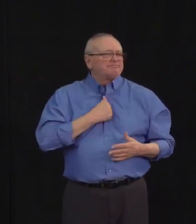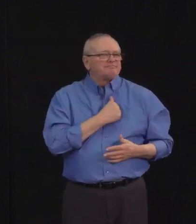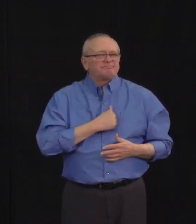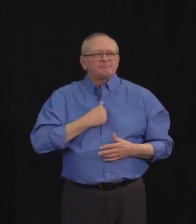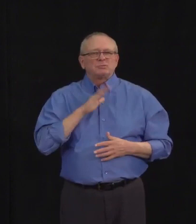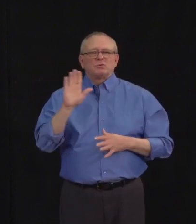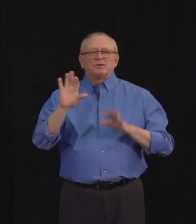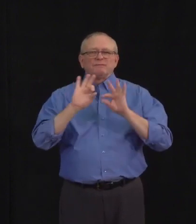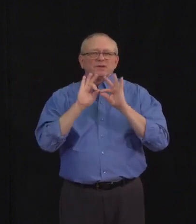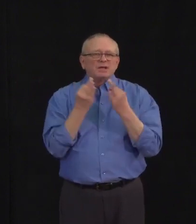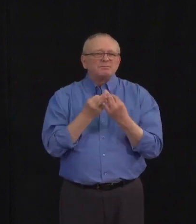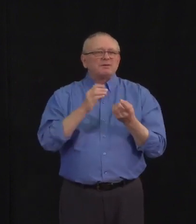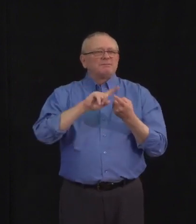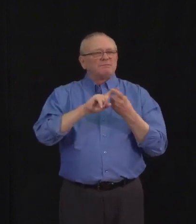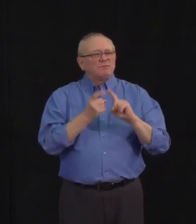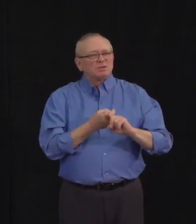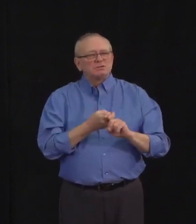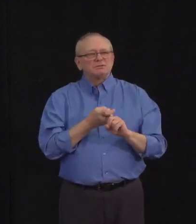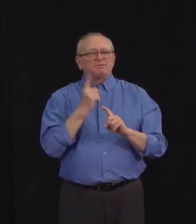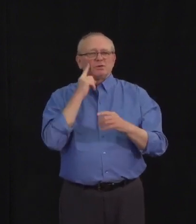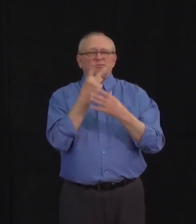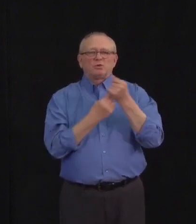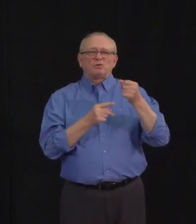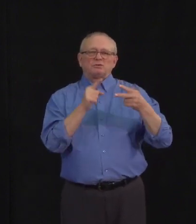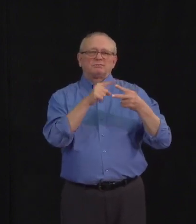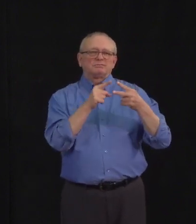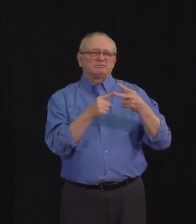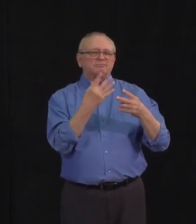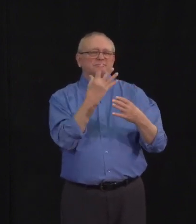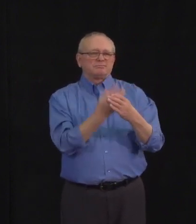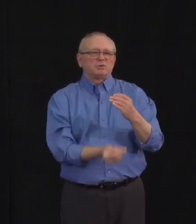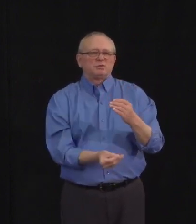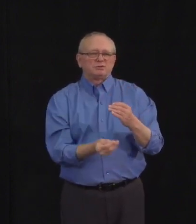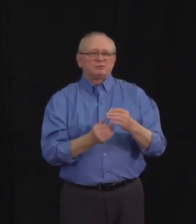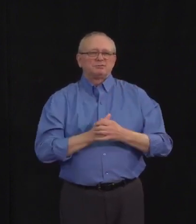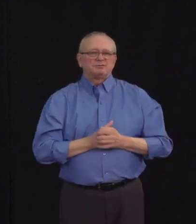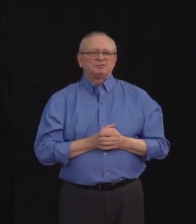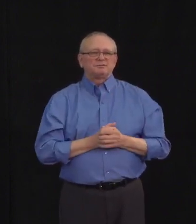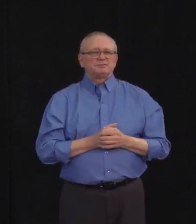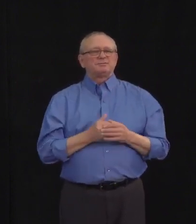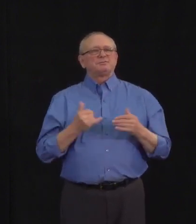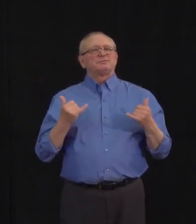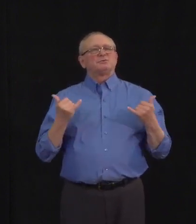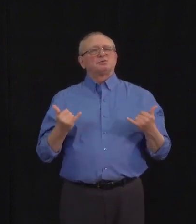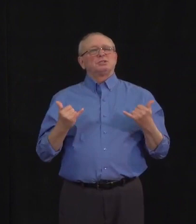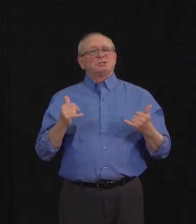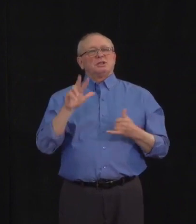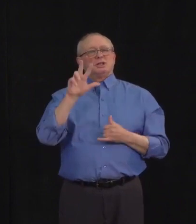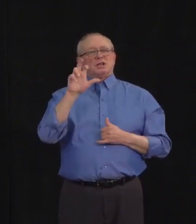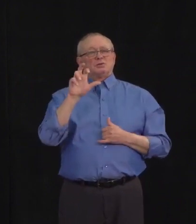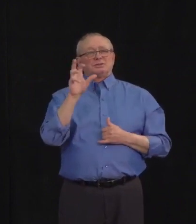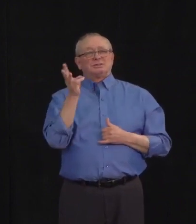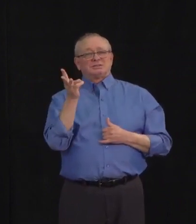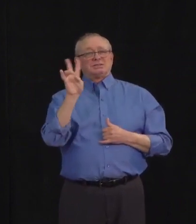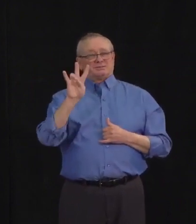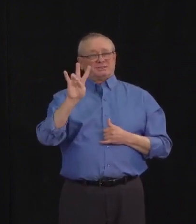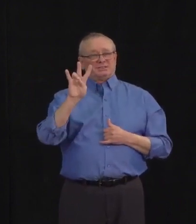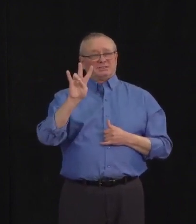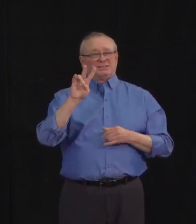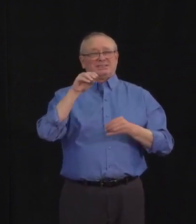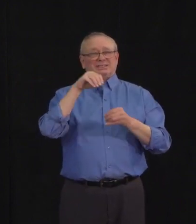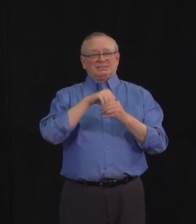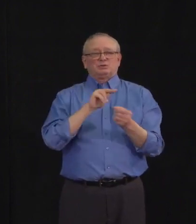two individuals. As of today, there are 367 cases in continuing care facilities across